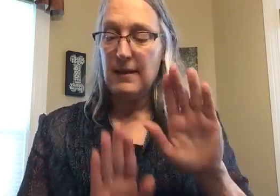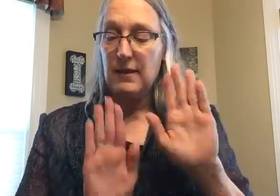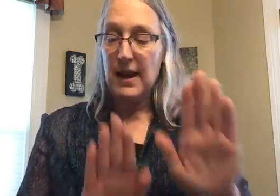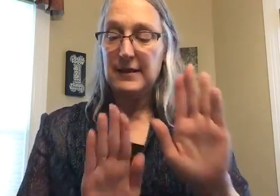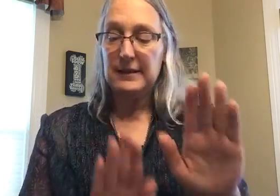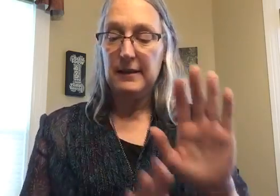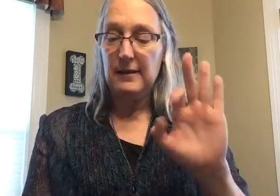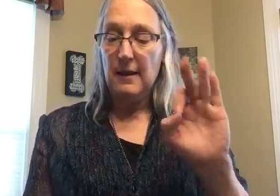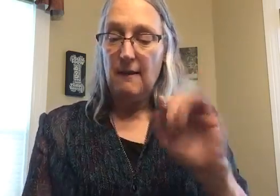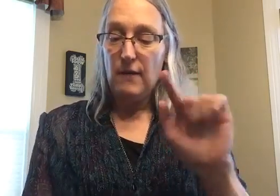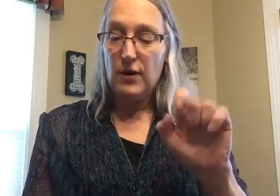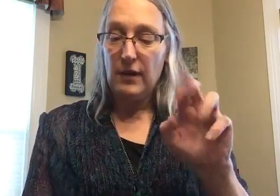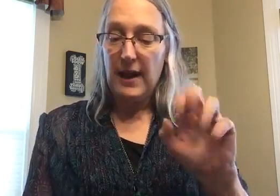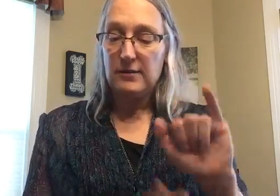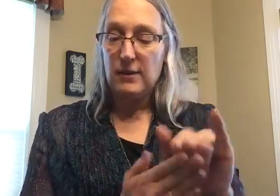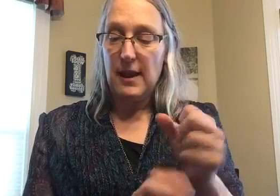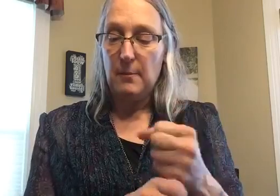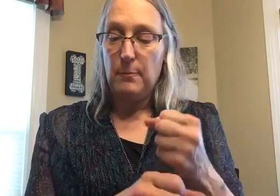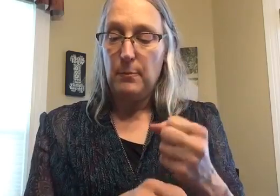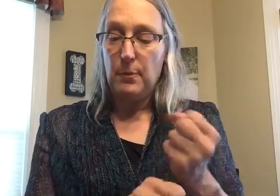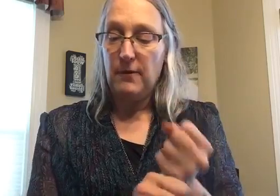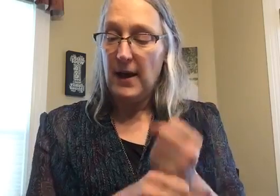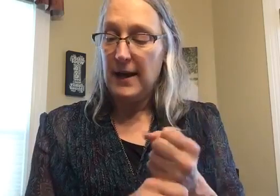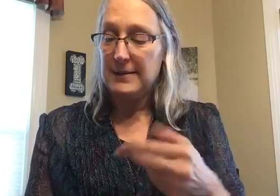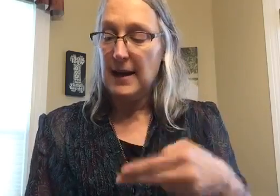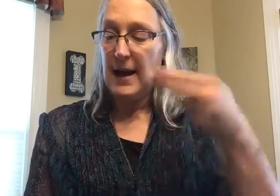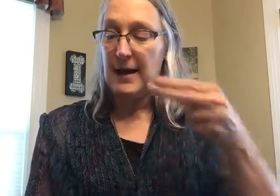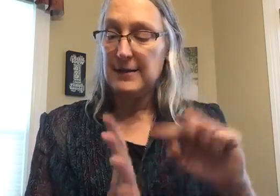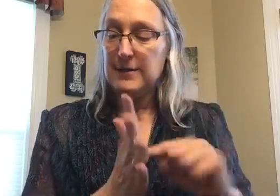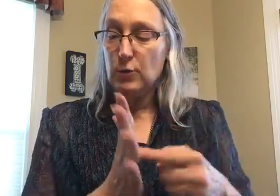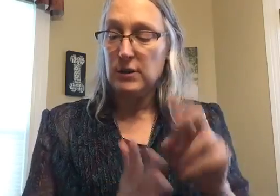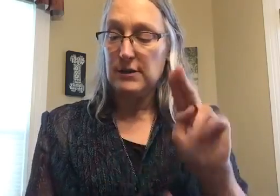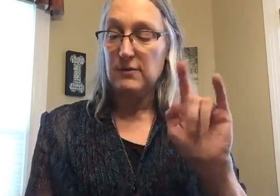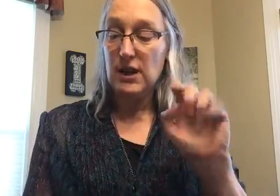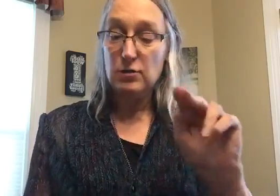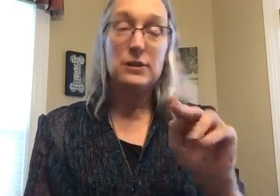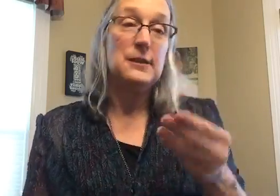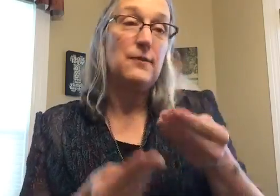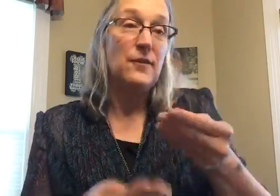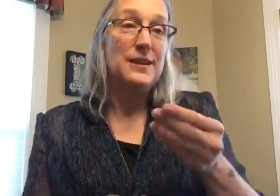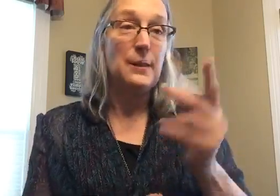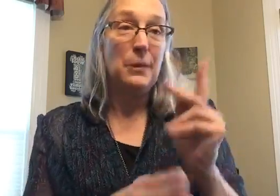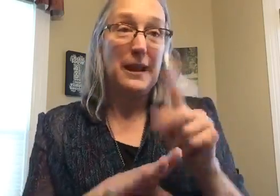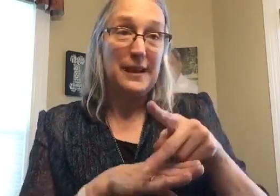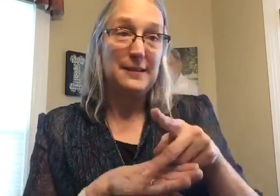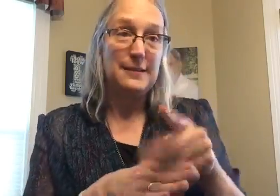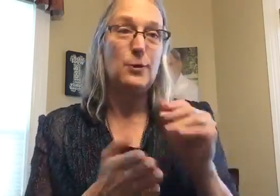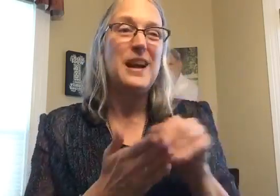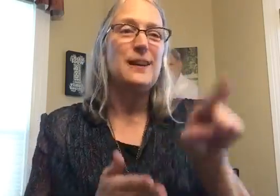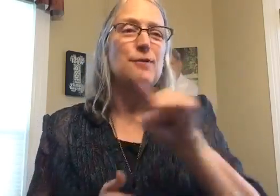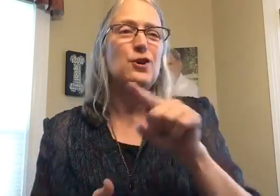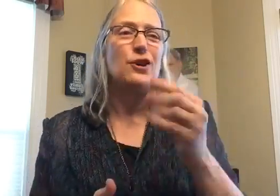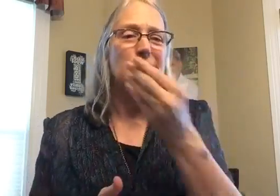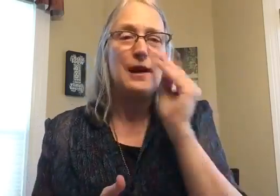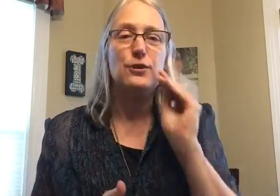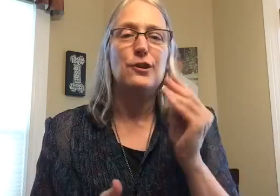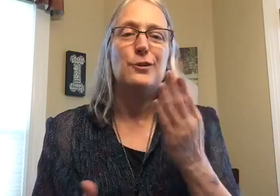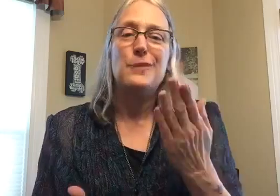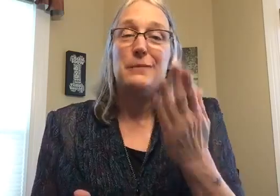an excellent fertilizer that provides the highest source of nitrogen to feed the plants. So again, if you're a gardener, you probably know